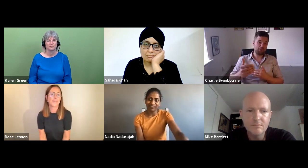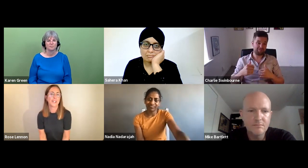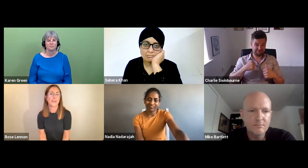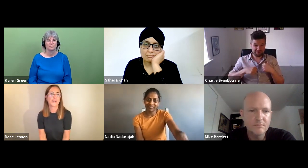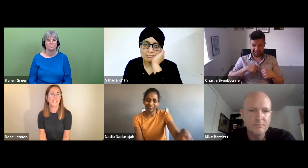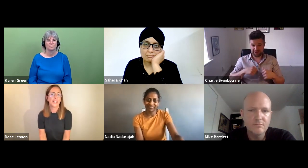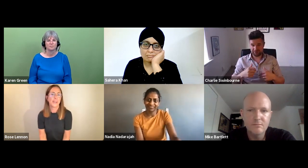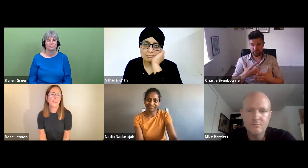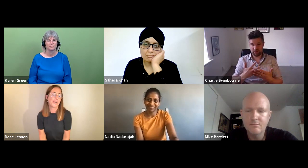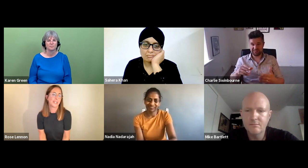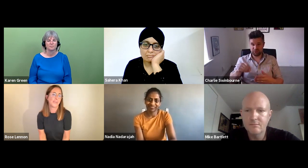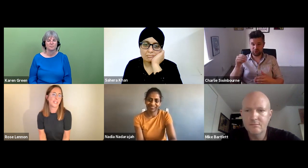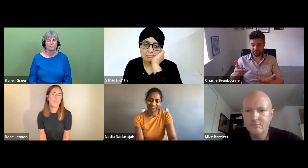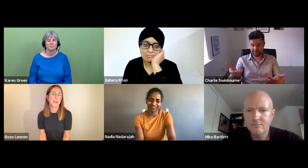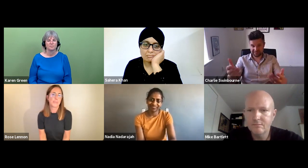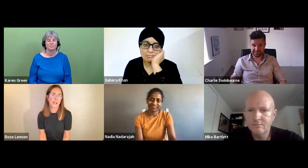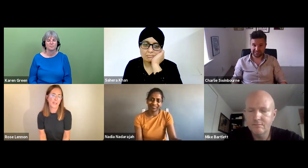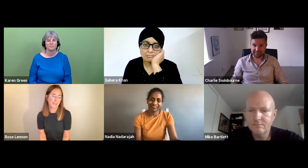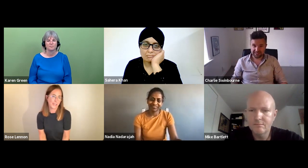What are you most proud of?